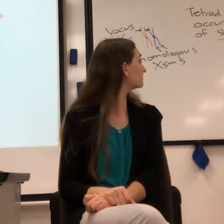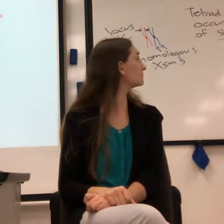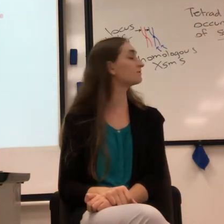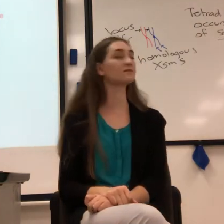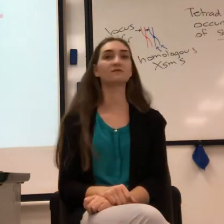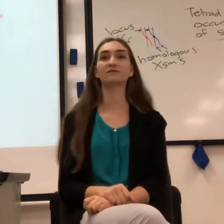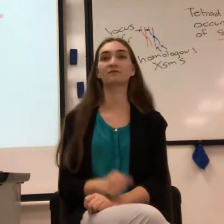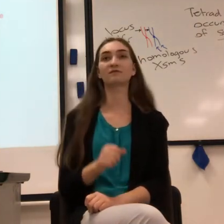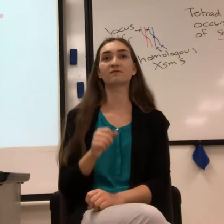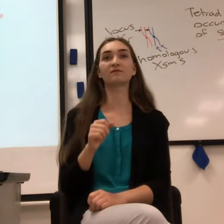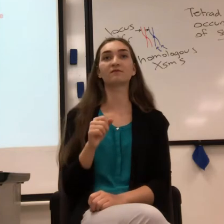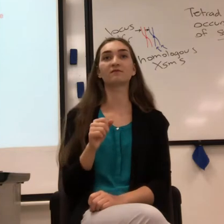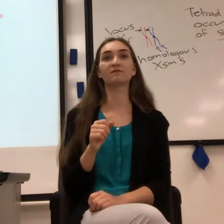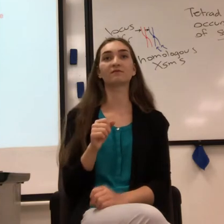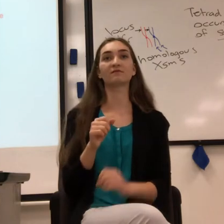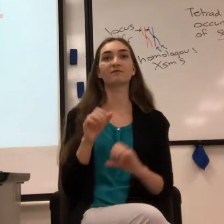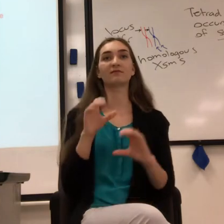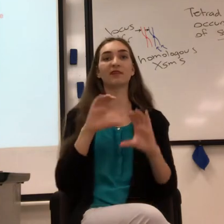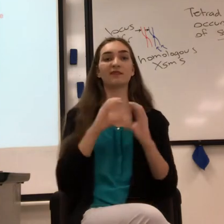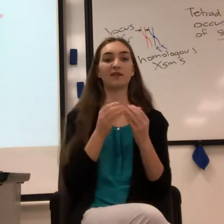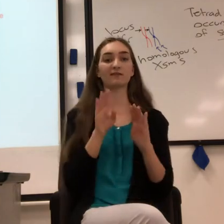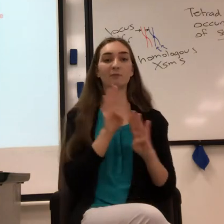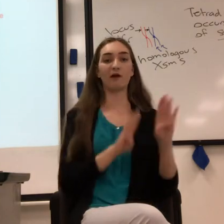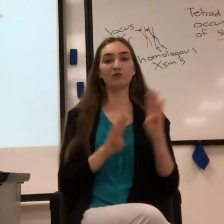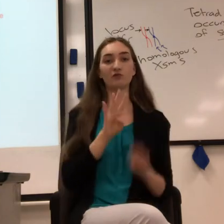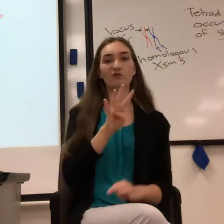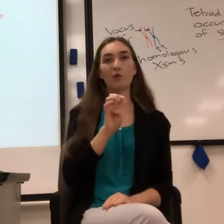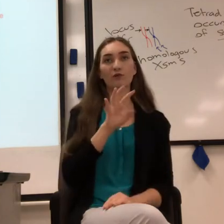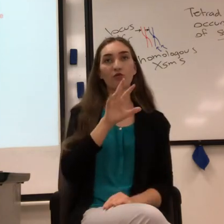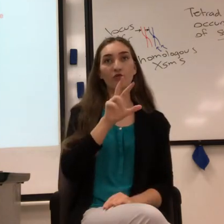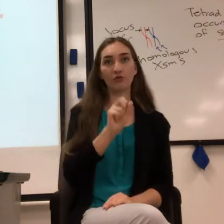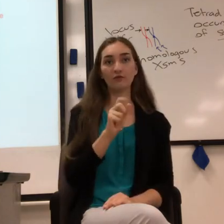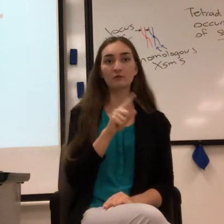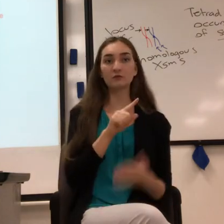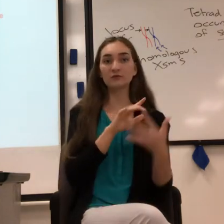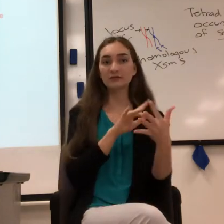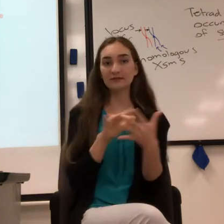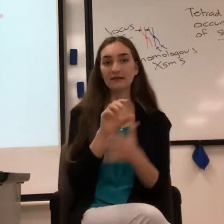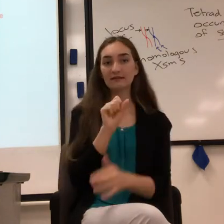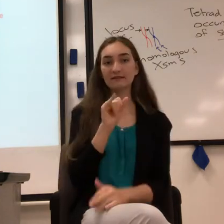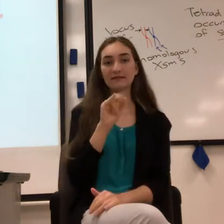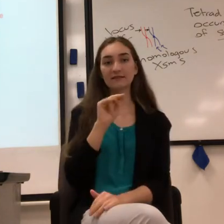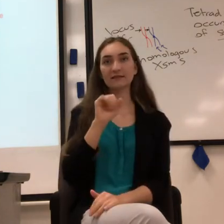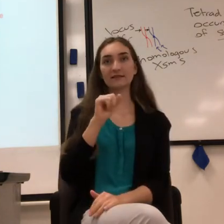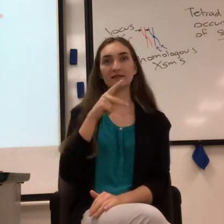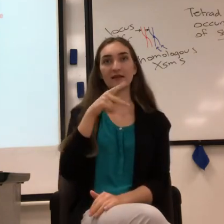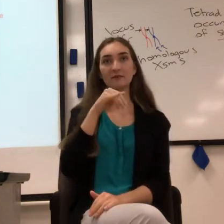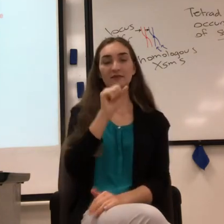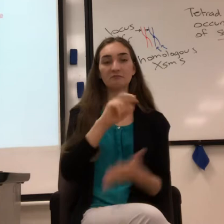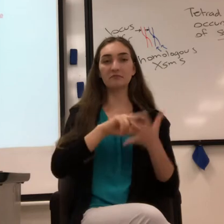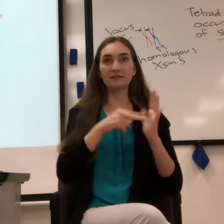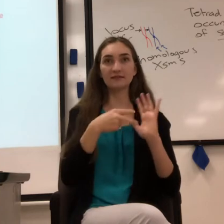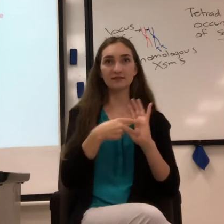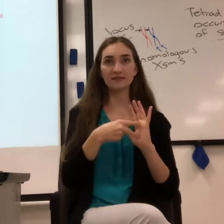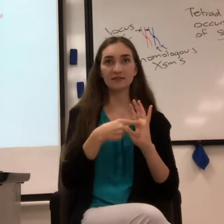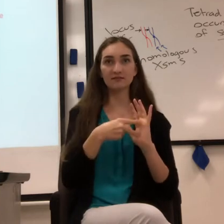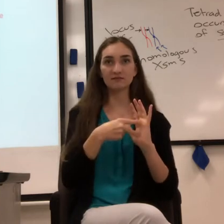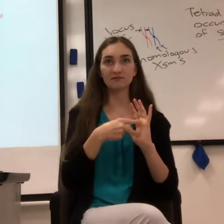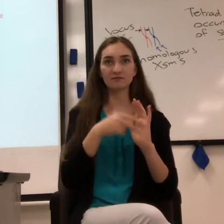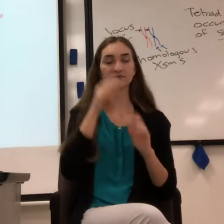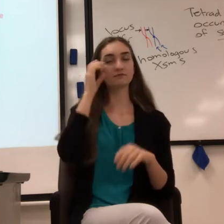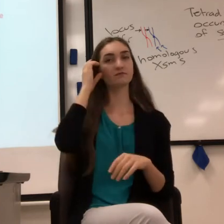In biology 430, you studied what a synapse is, the junction between an axon terminal and another